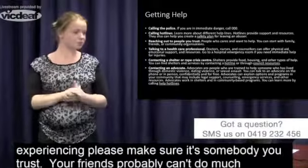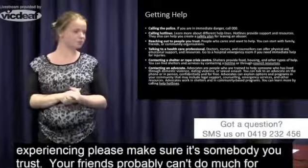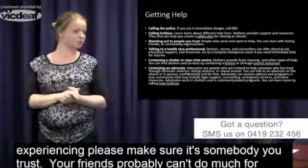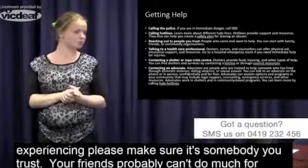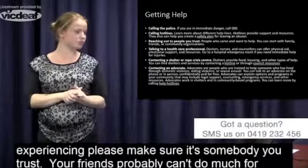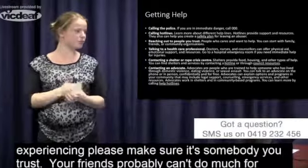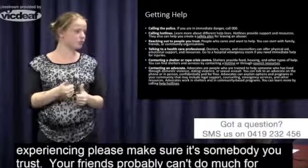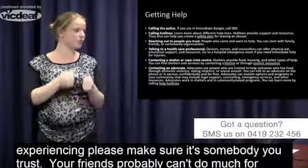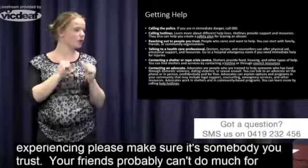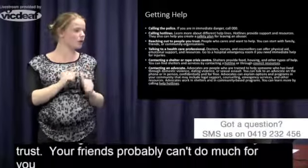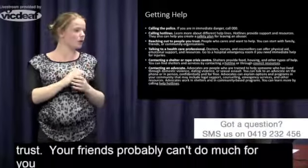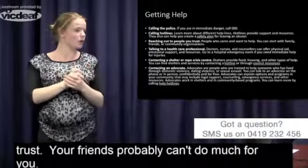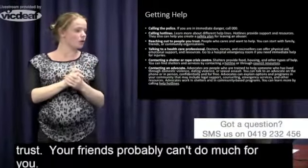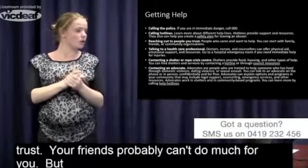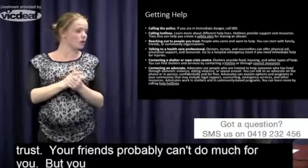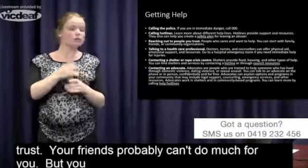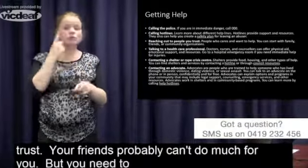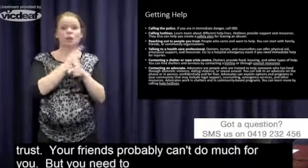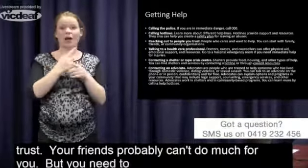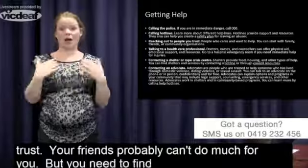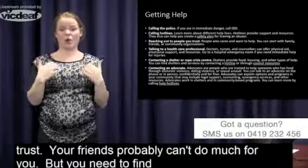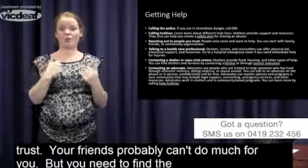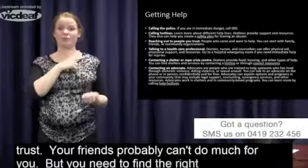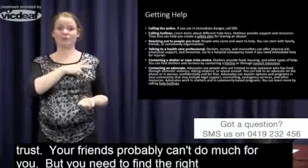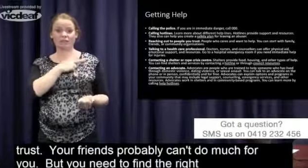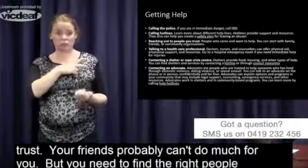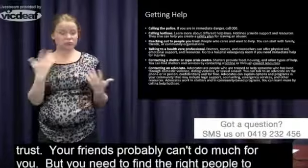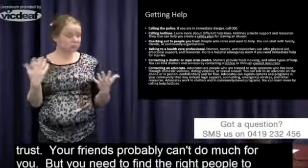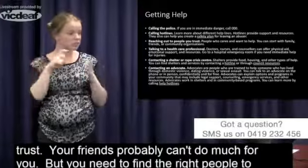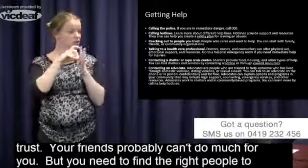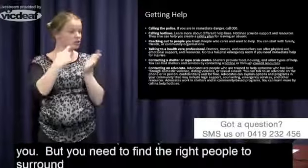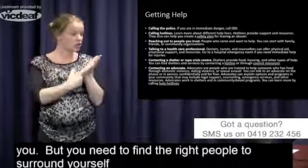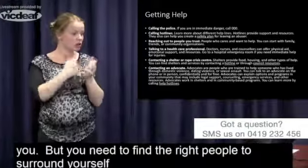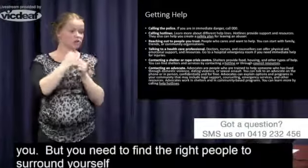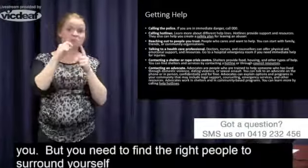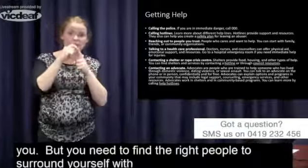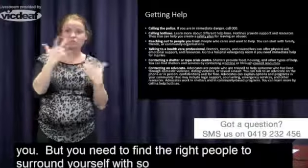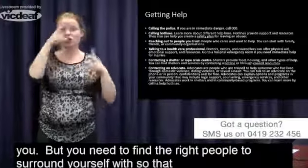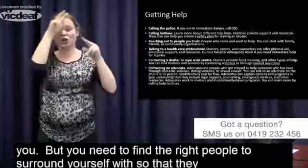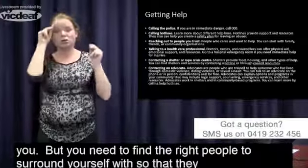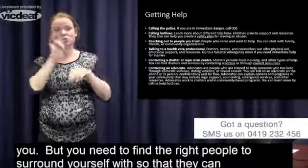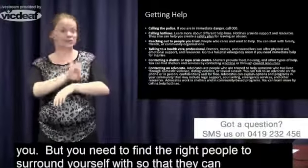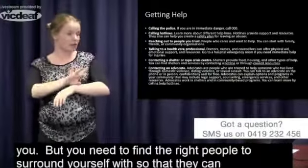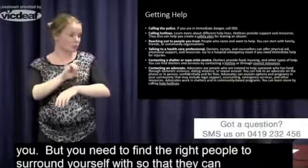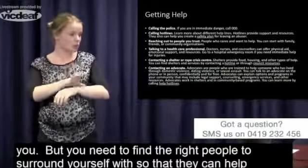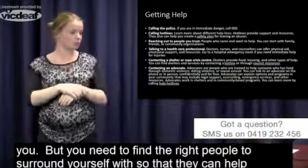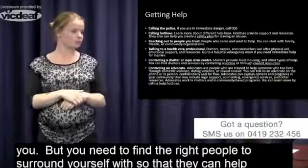but you need to find the right people to surround yourself with so that they can help you, particularly adults, if you need.